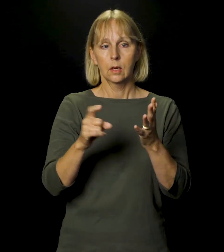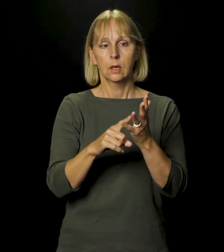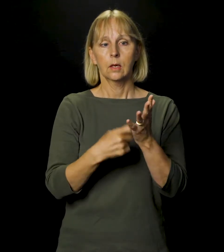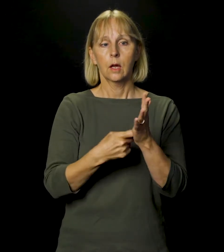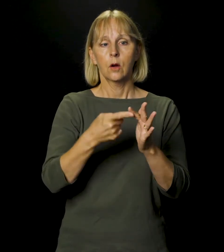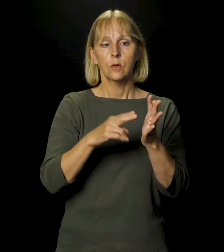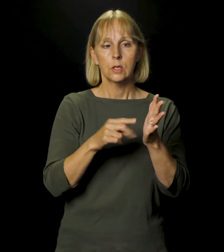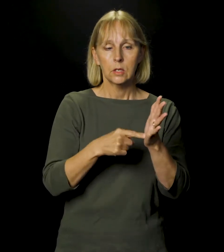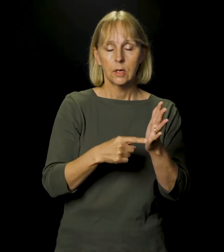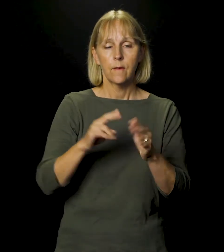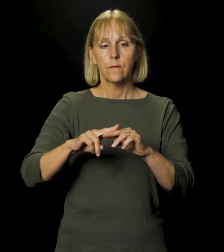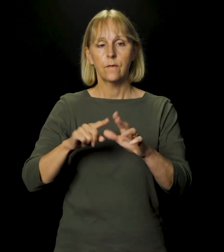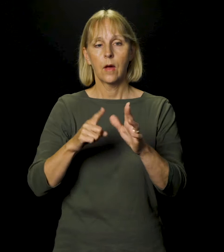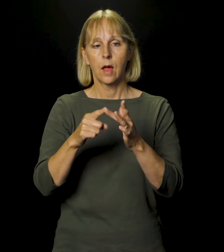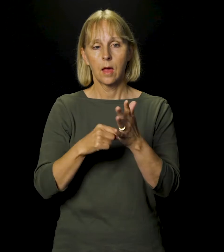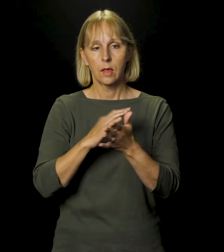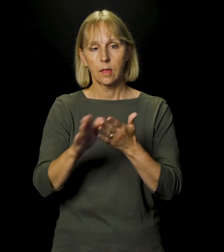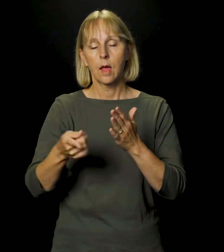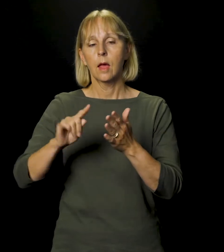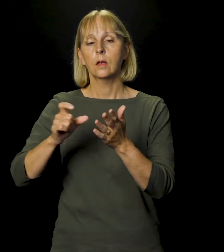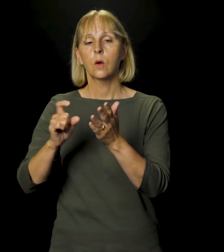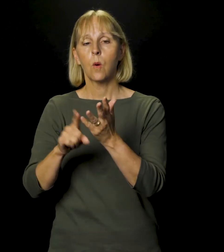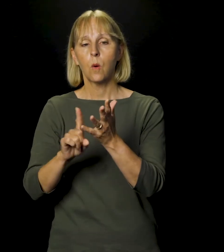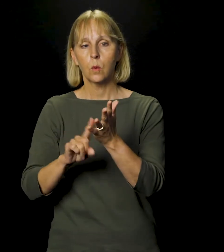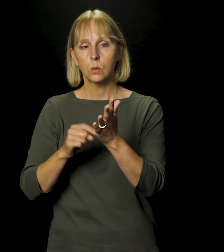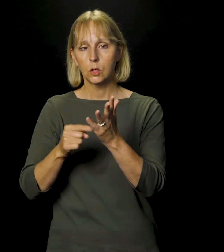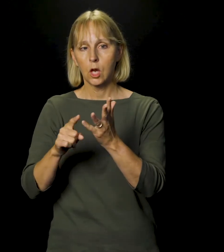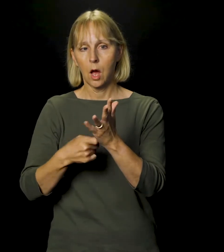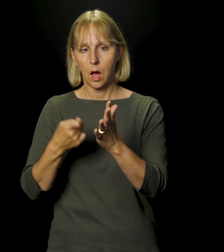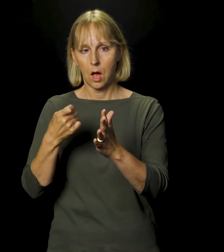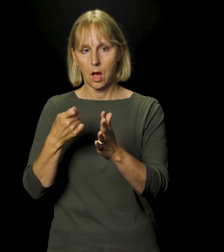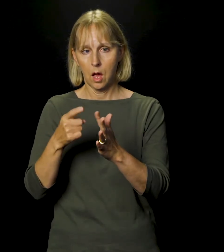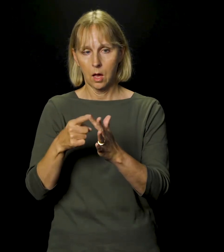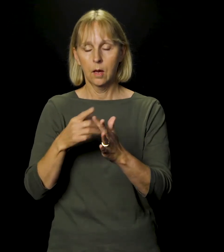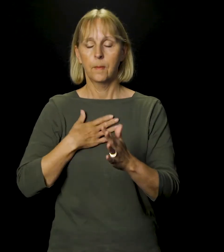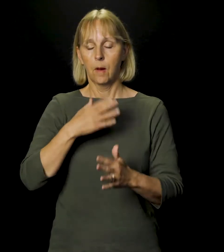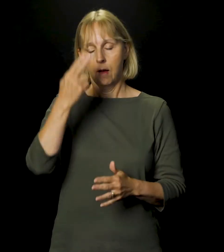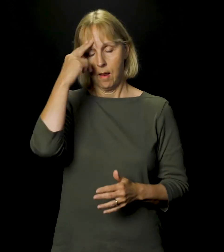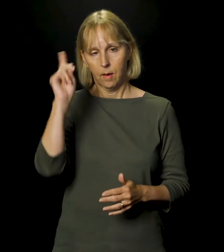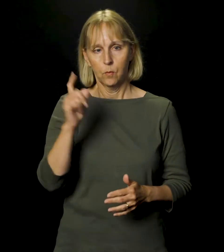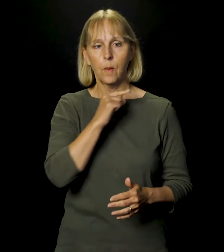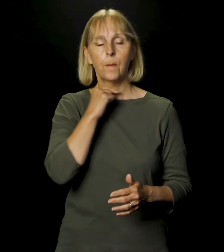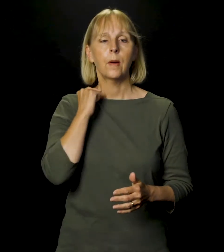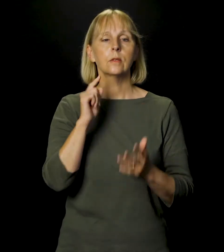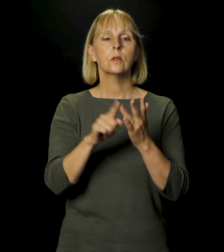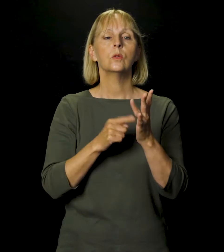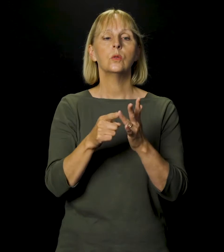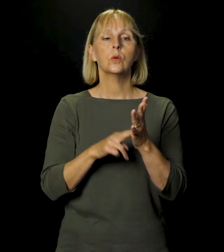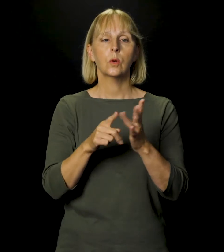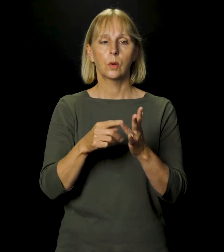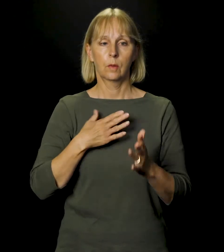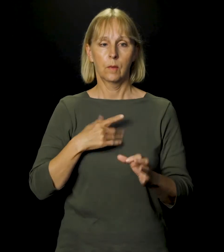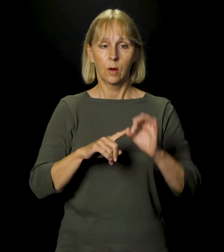my name's Jono. I'm one of the pastors from our Moorlap campus here at One Hope, if we haven't met before. My question is, how